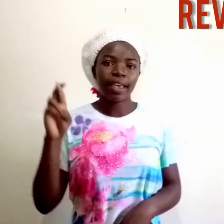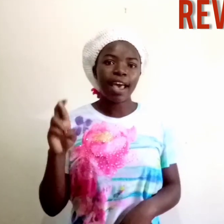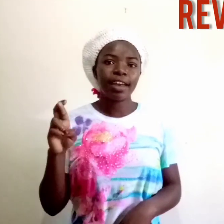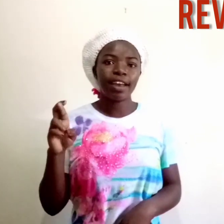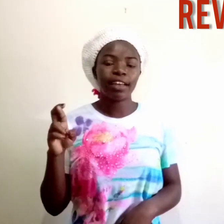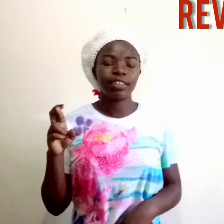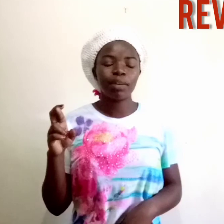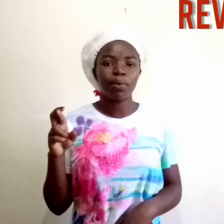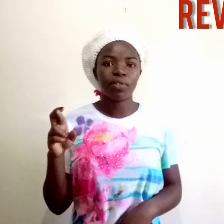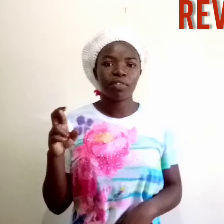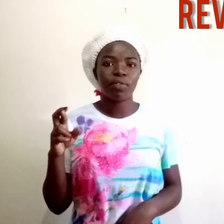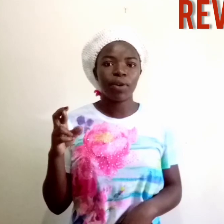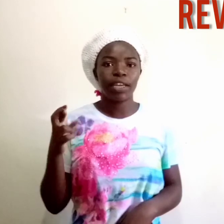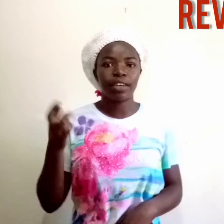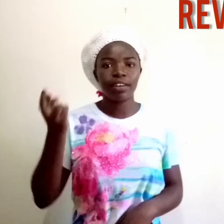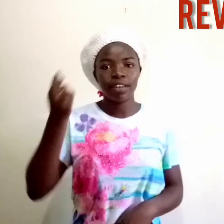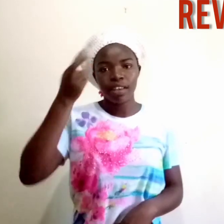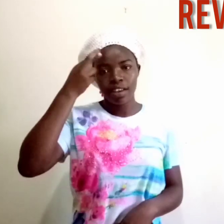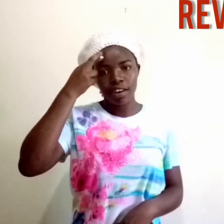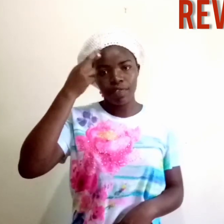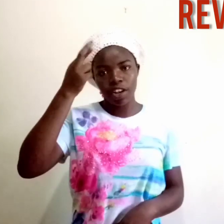Add hand shape on the forehead, revelation.